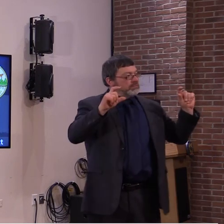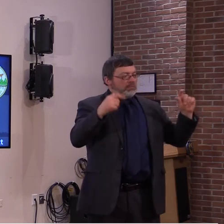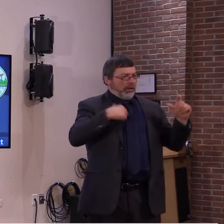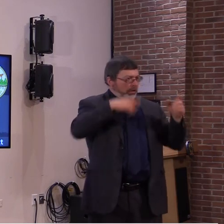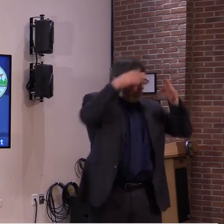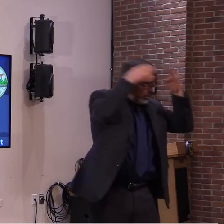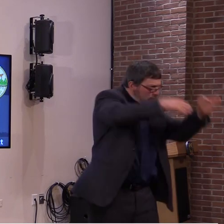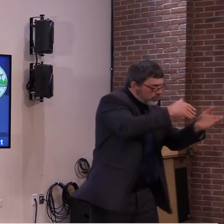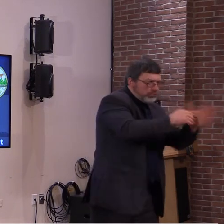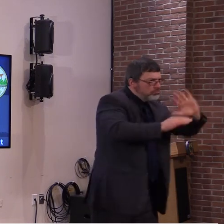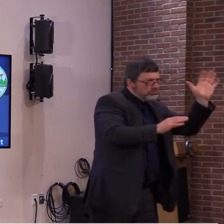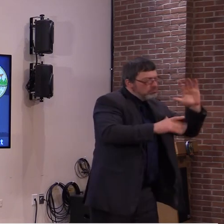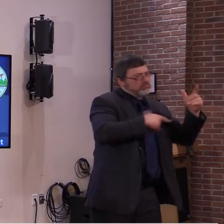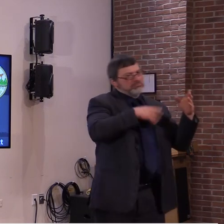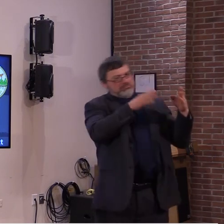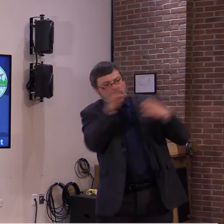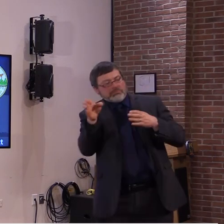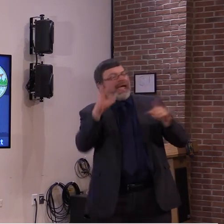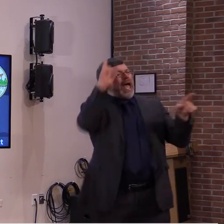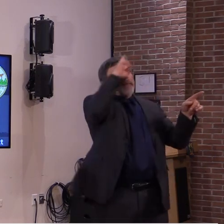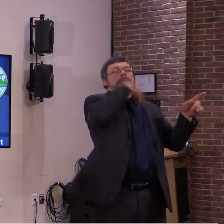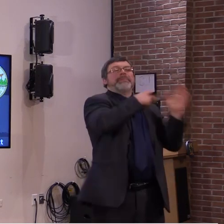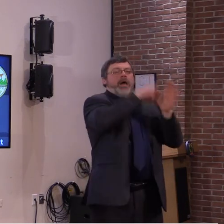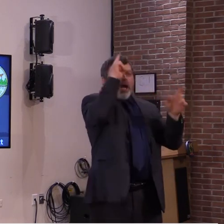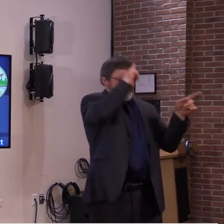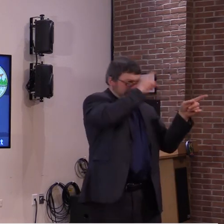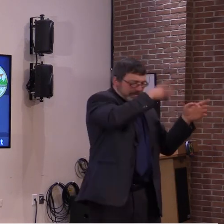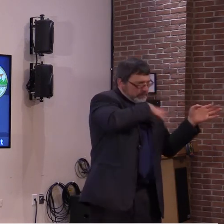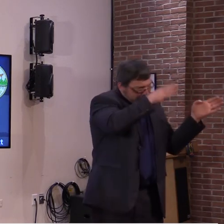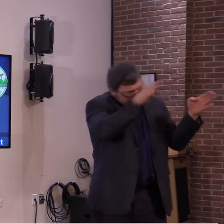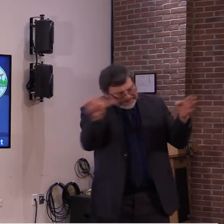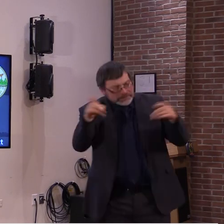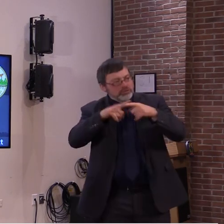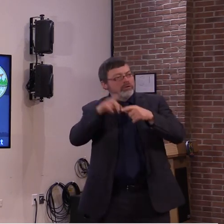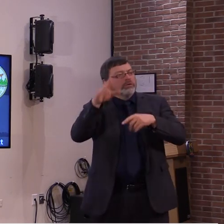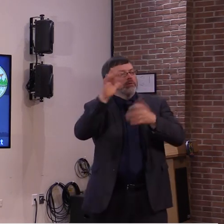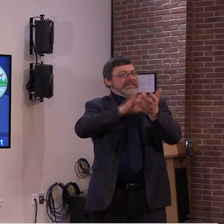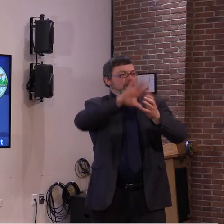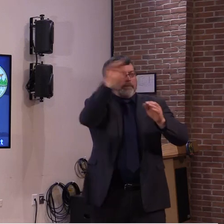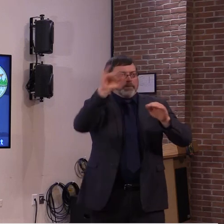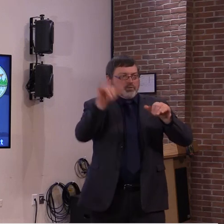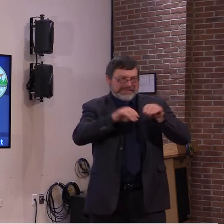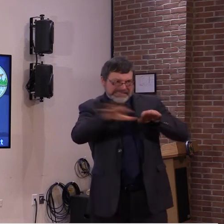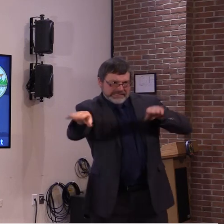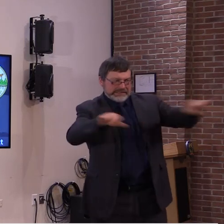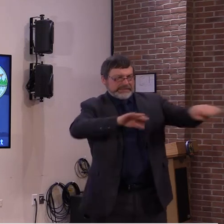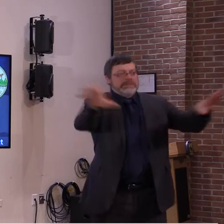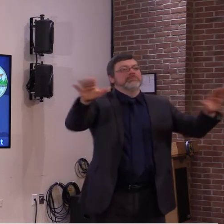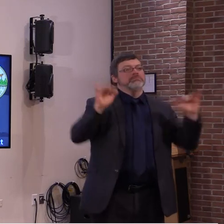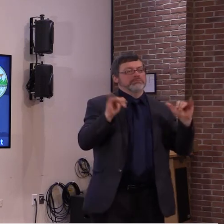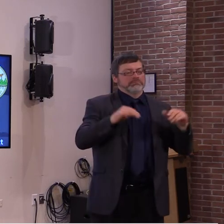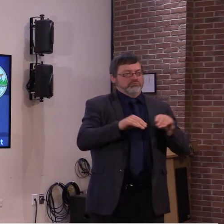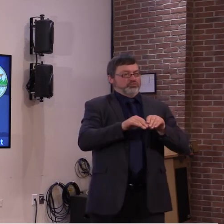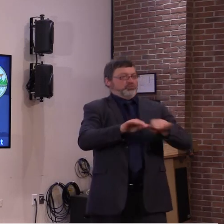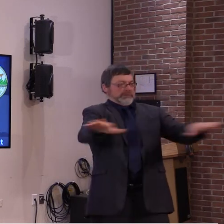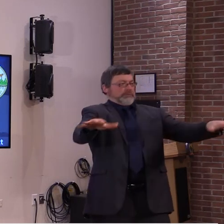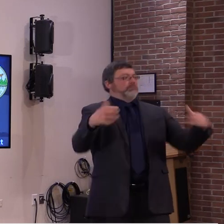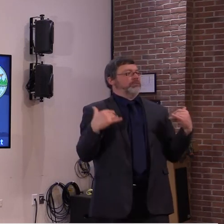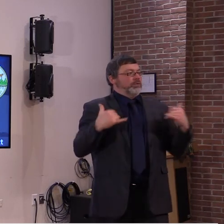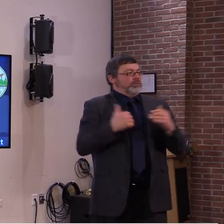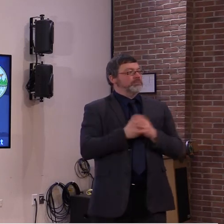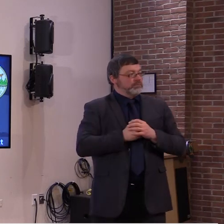Vermont's Vaccine Implementation Advisory Committee has now provided me with its recommendations for the next phase of